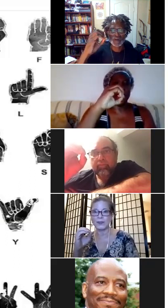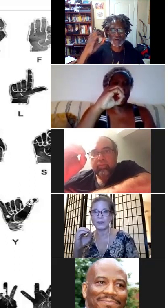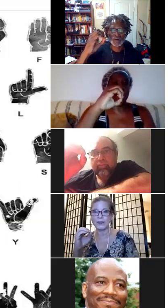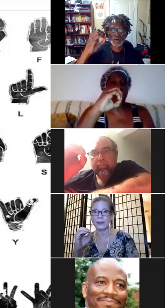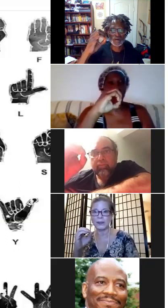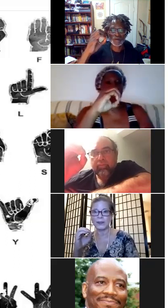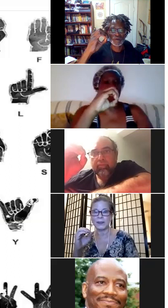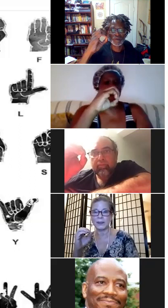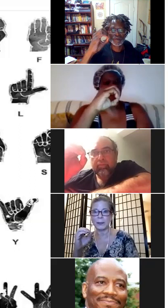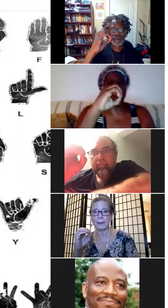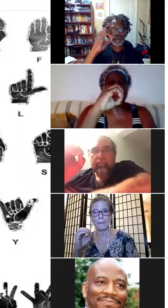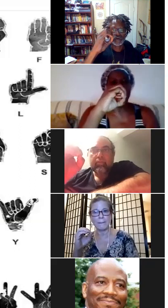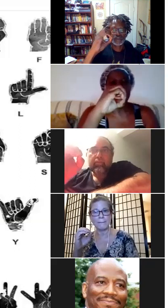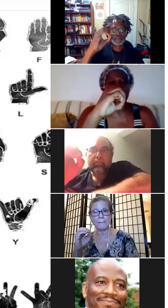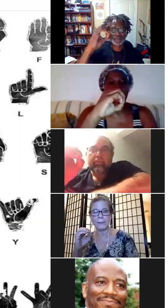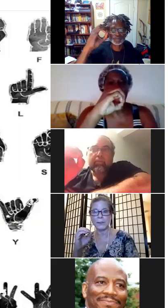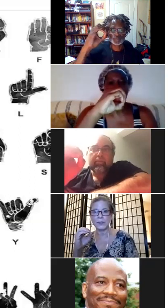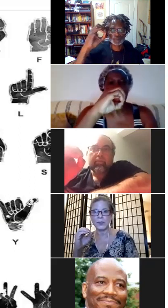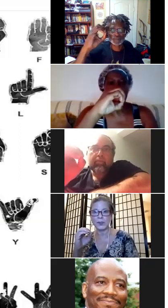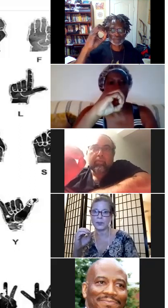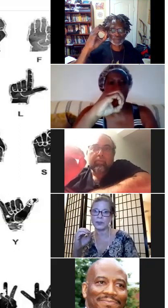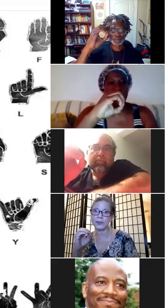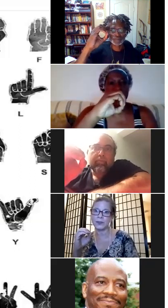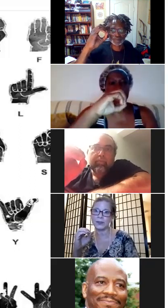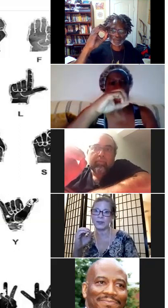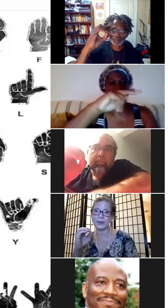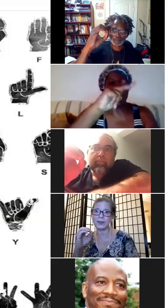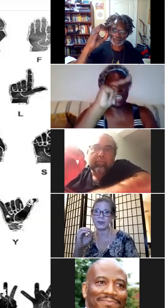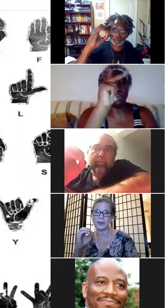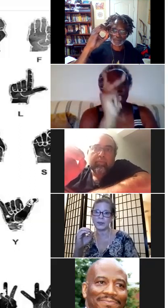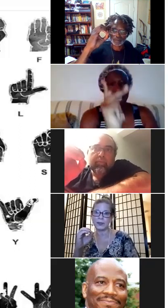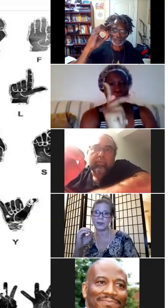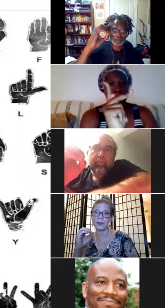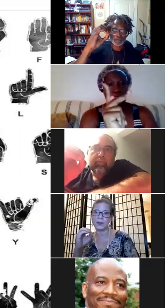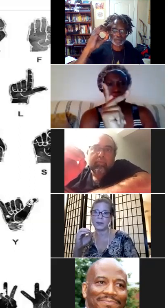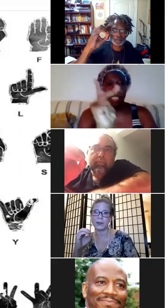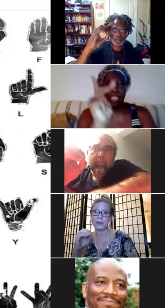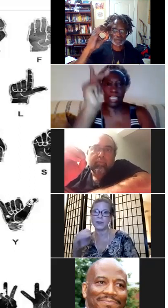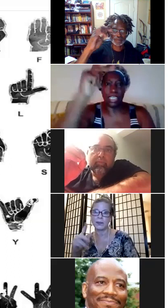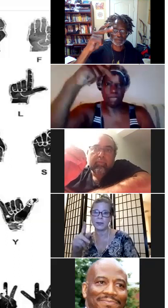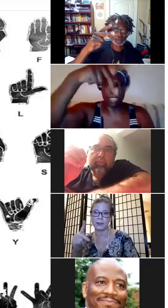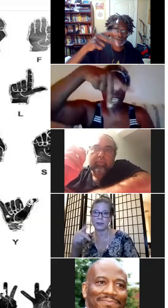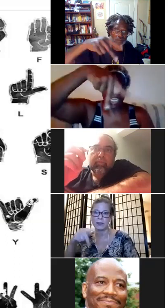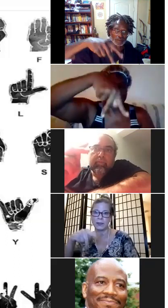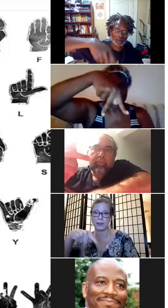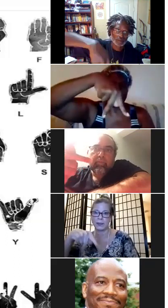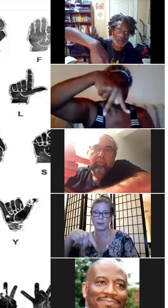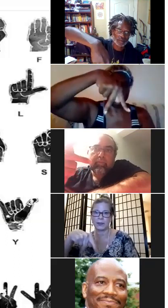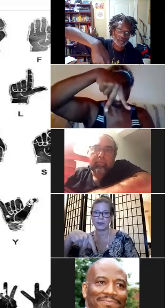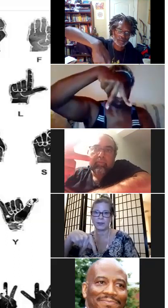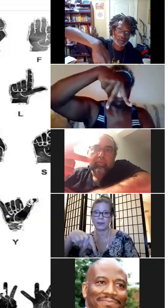And then P would be the letter K upside